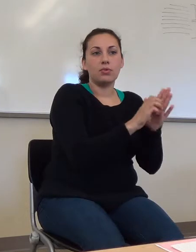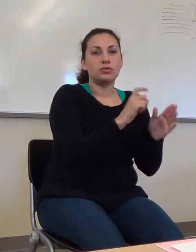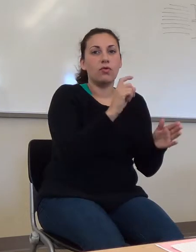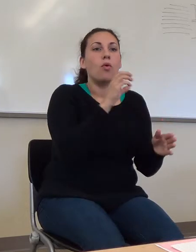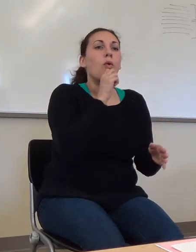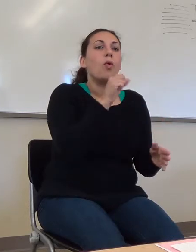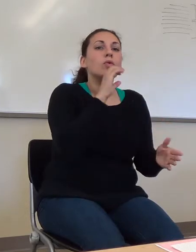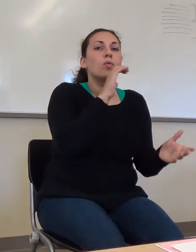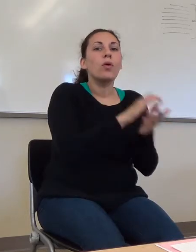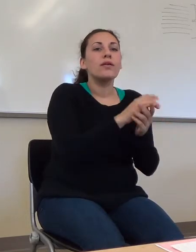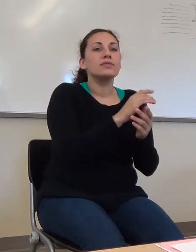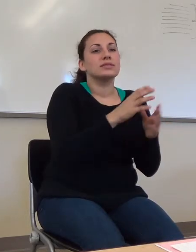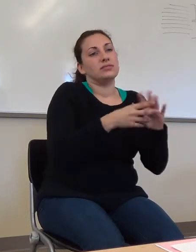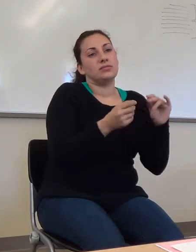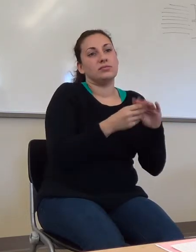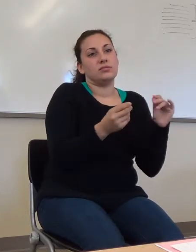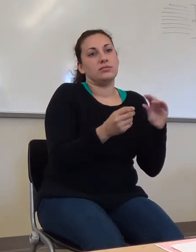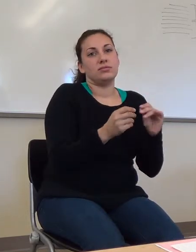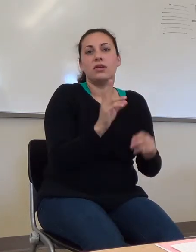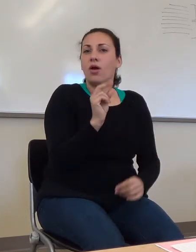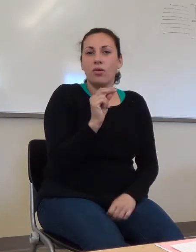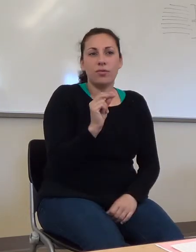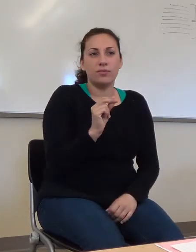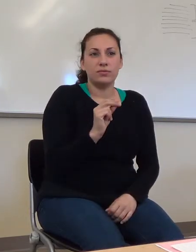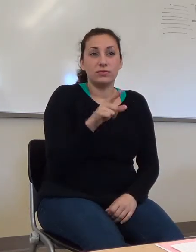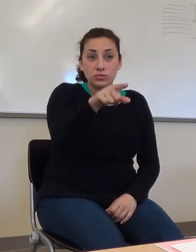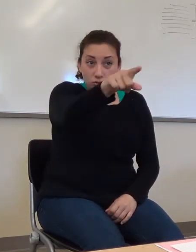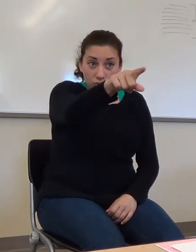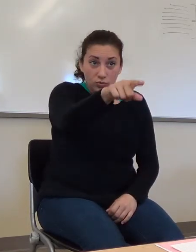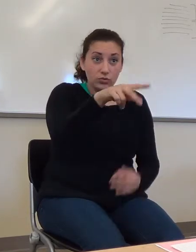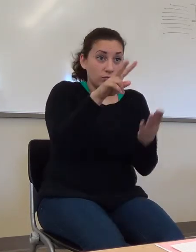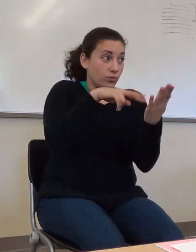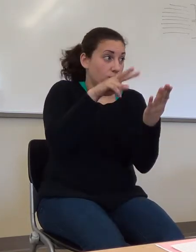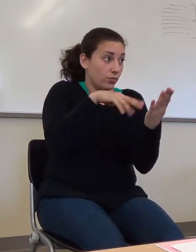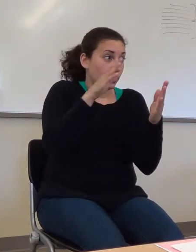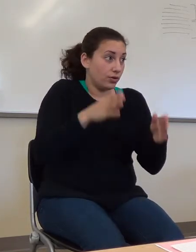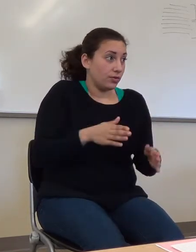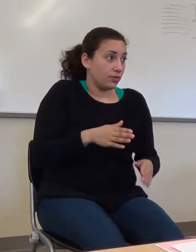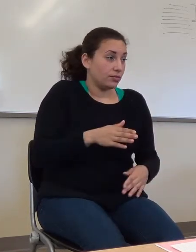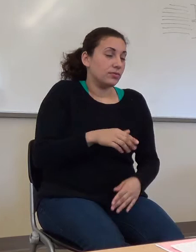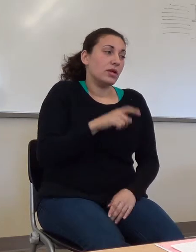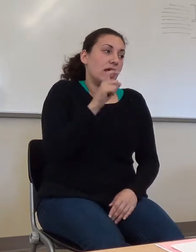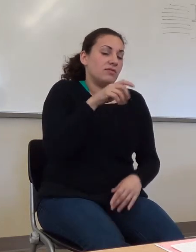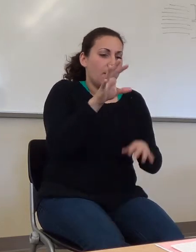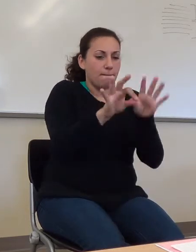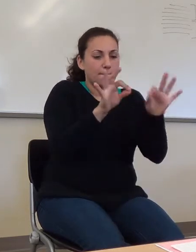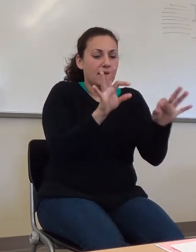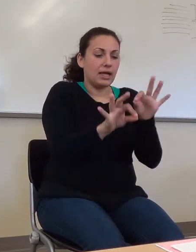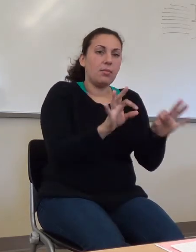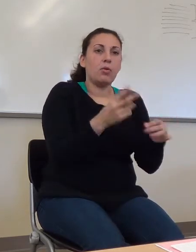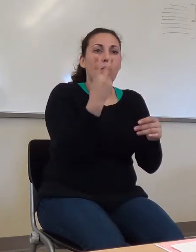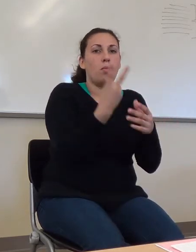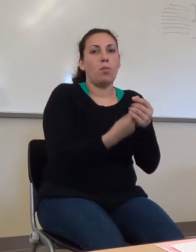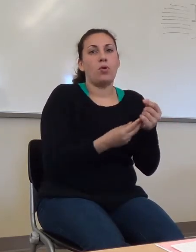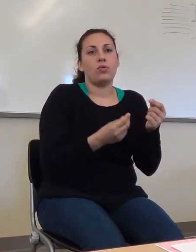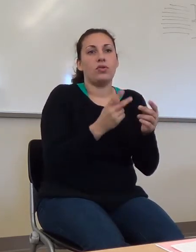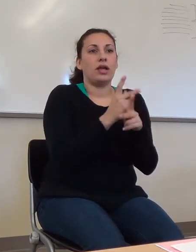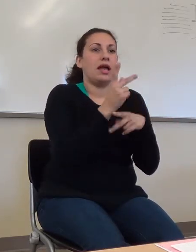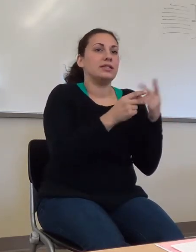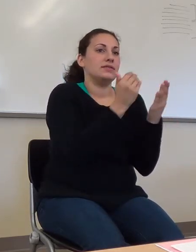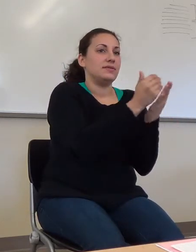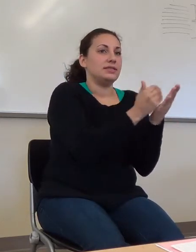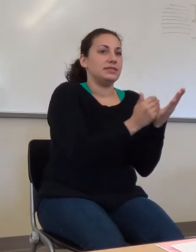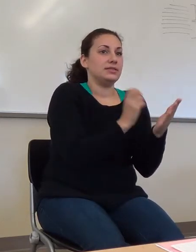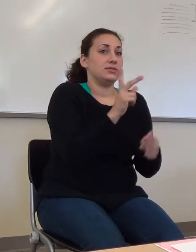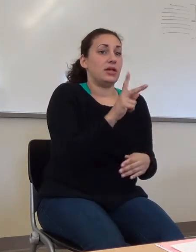tales that aren't true. So you as a reader have to be able to pick out both kinds.